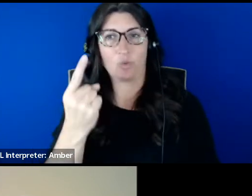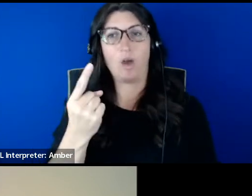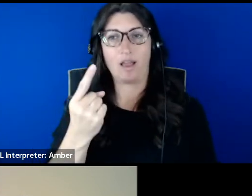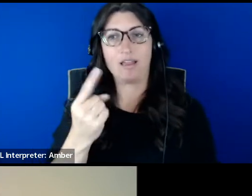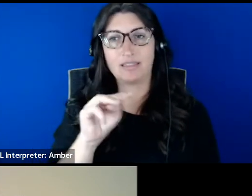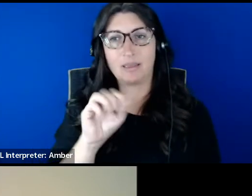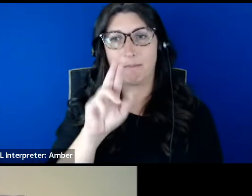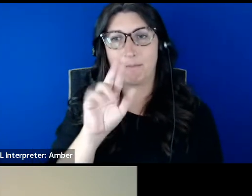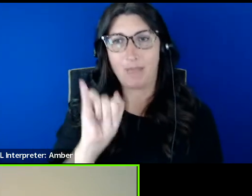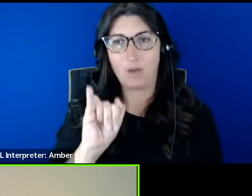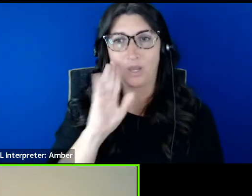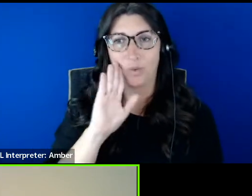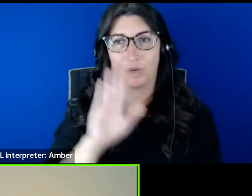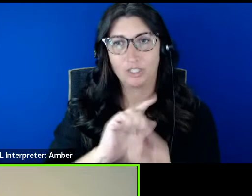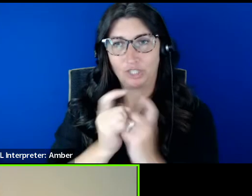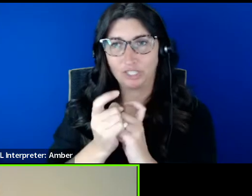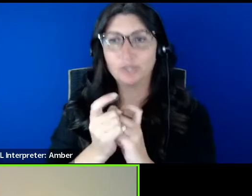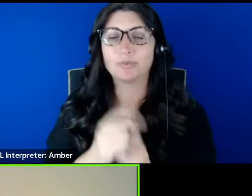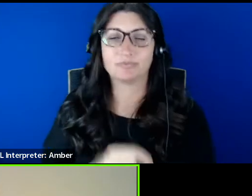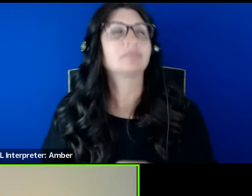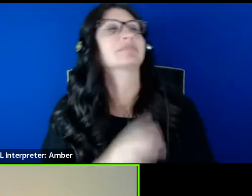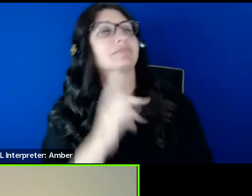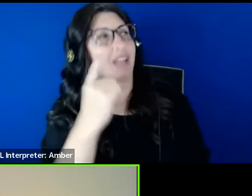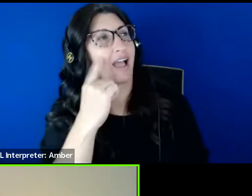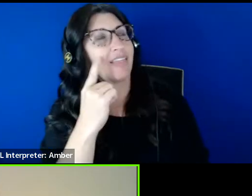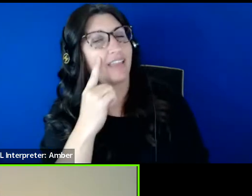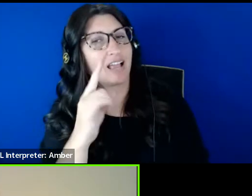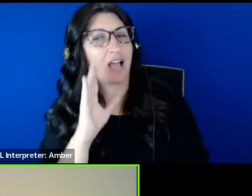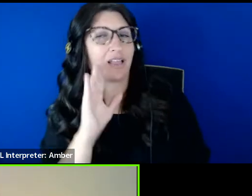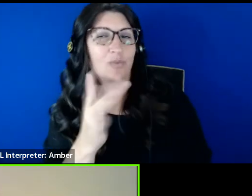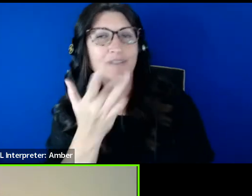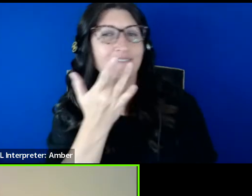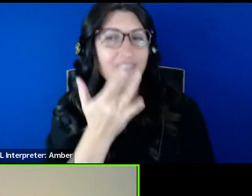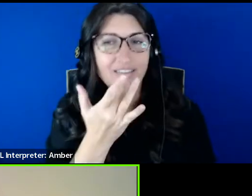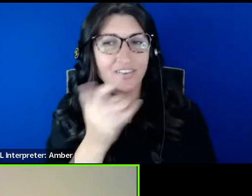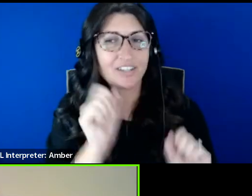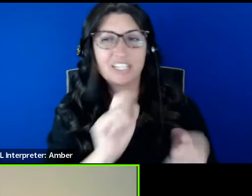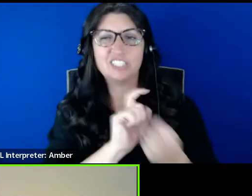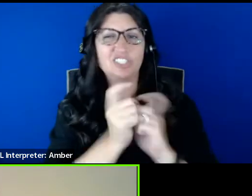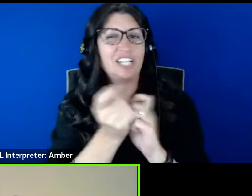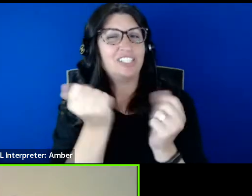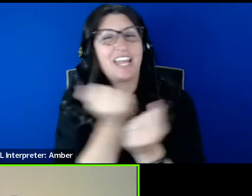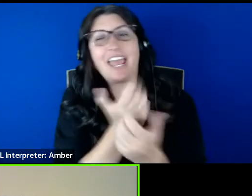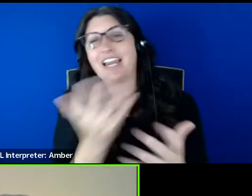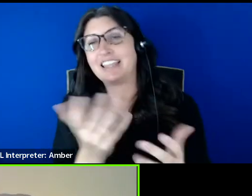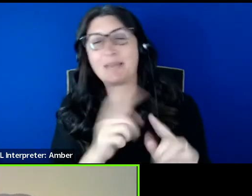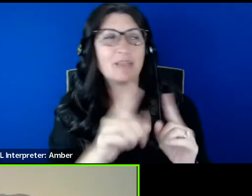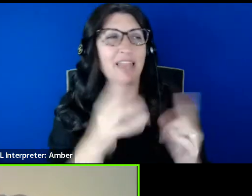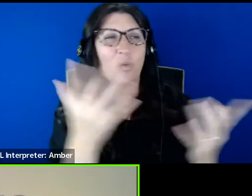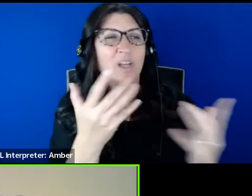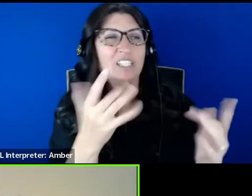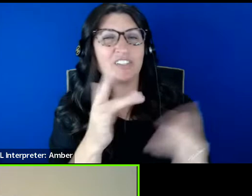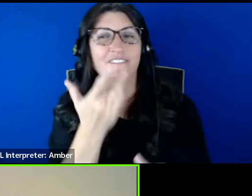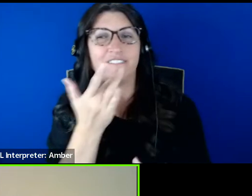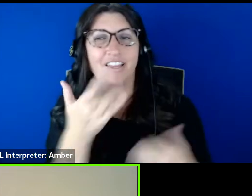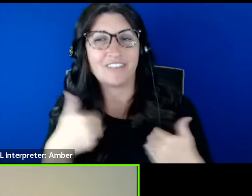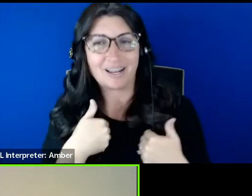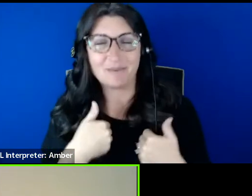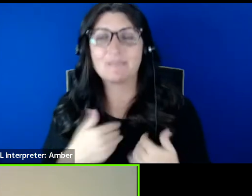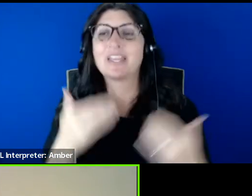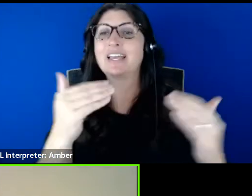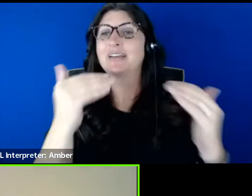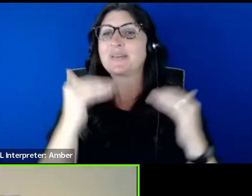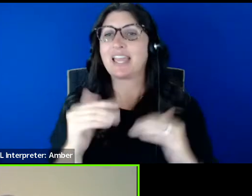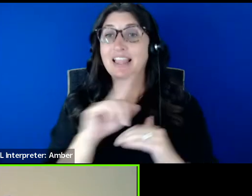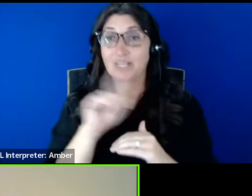turn into. Yeah. I figured that Maui would just have a favorite. I mean, can change anything, but it has to be a favorite. Now we do have a next question